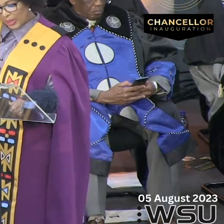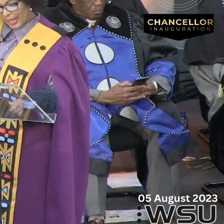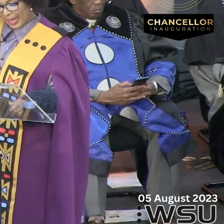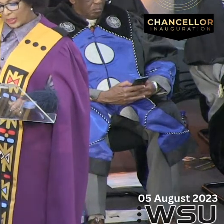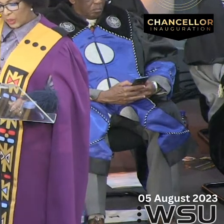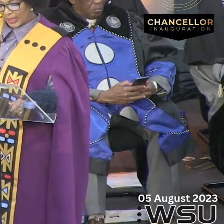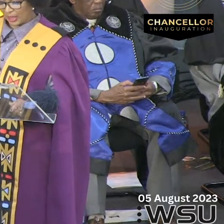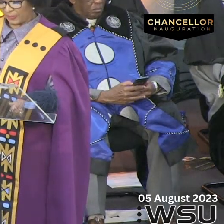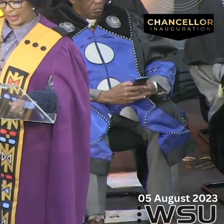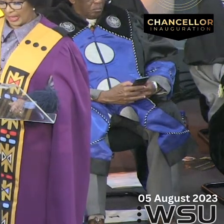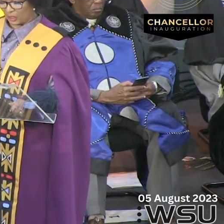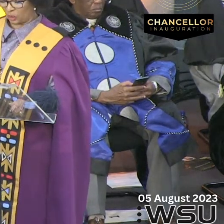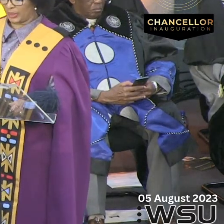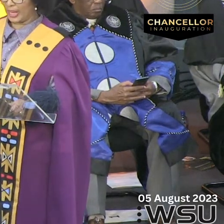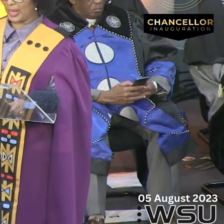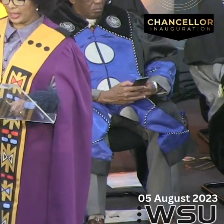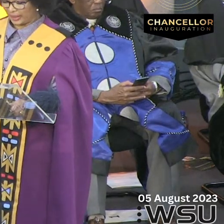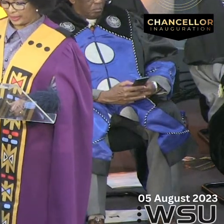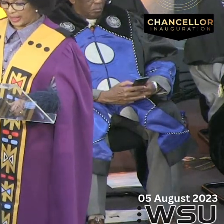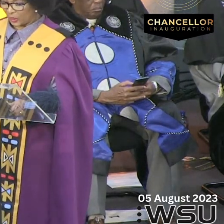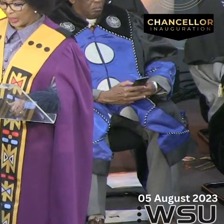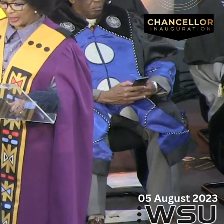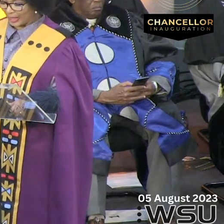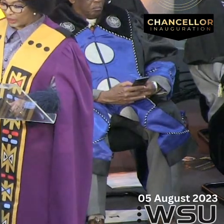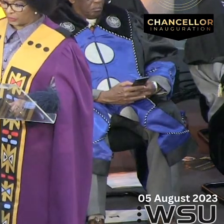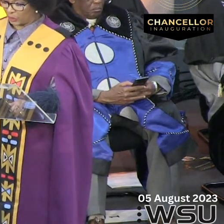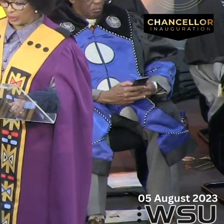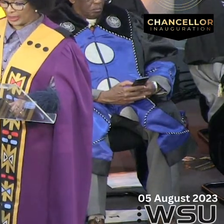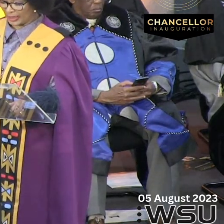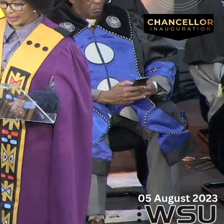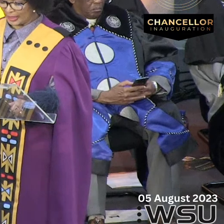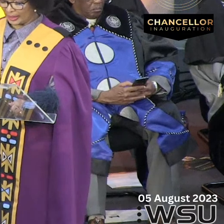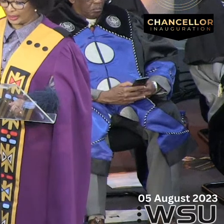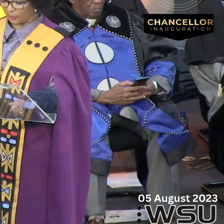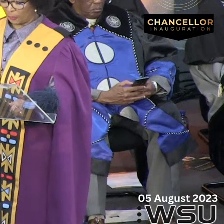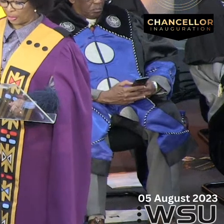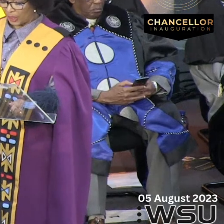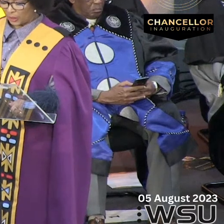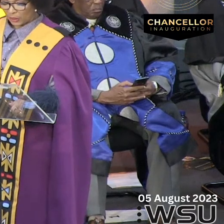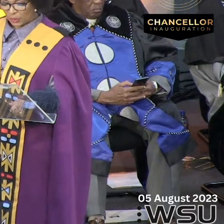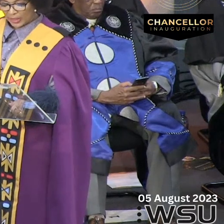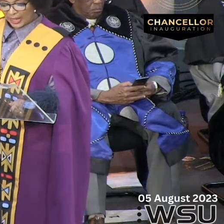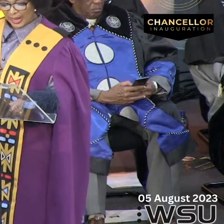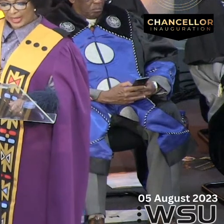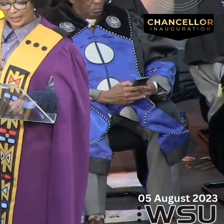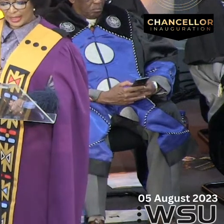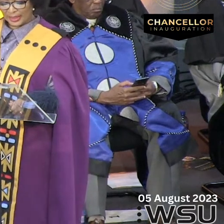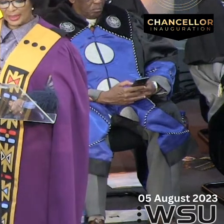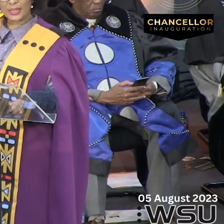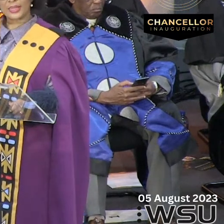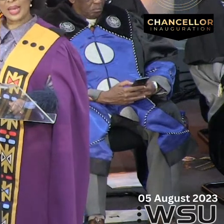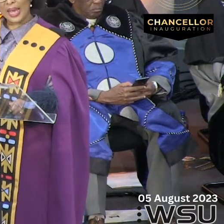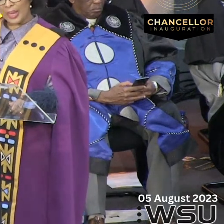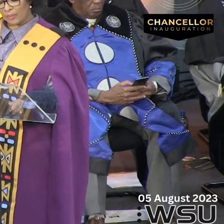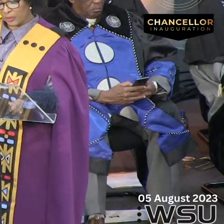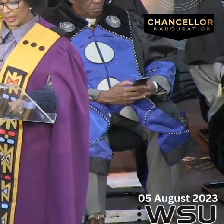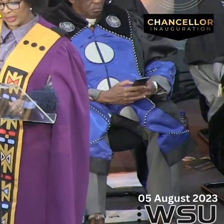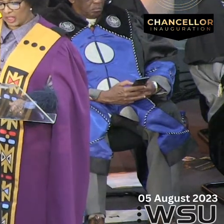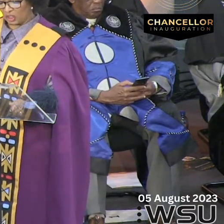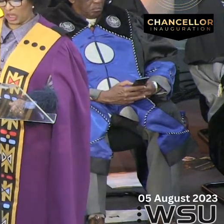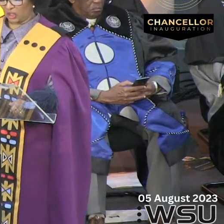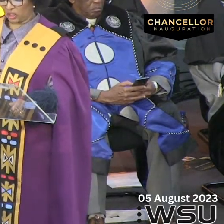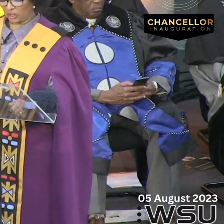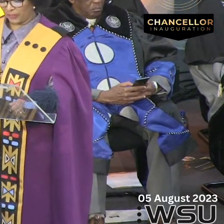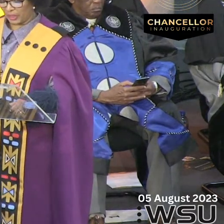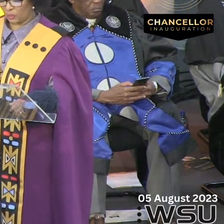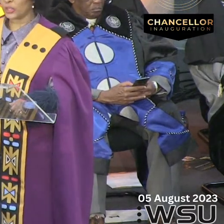When you look at where South Africa is today and where the rest of the continent is, you realize that it is time for a